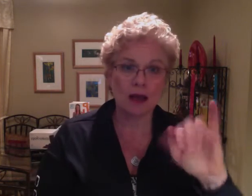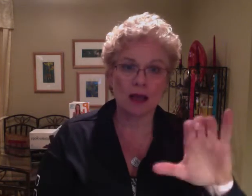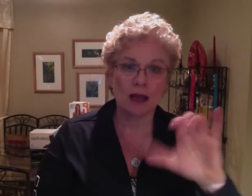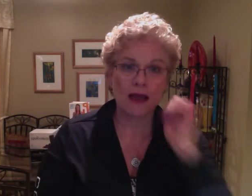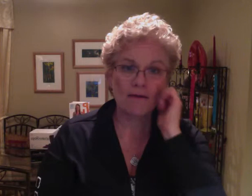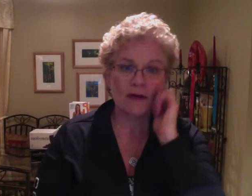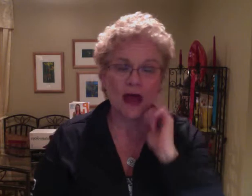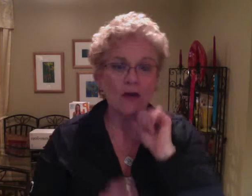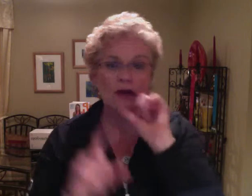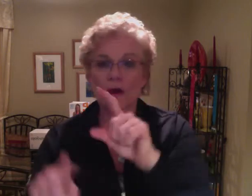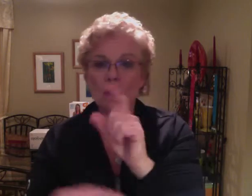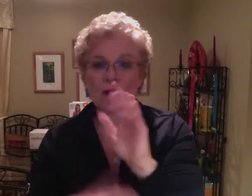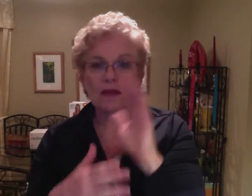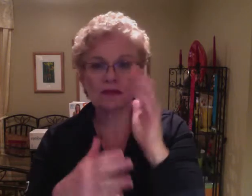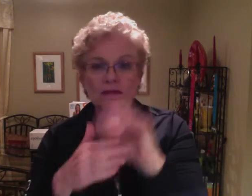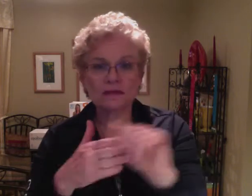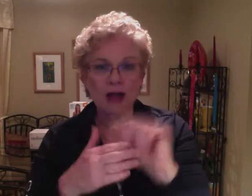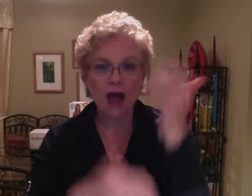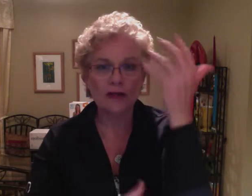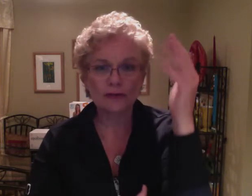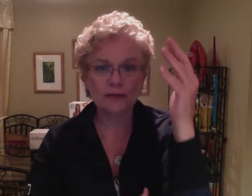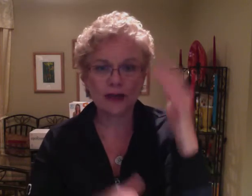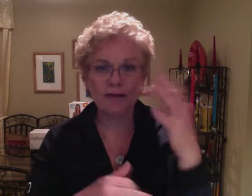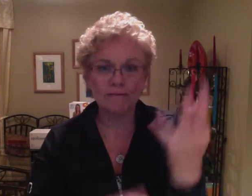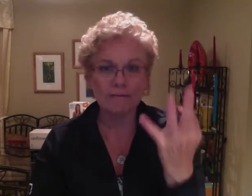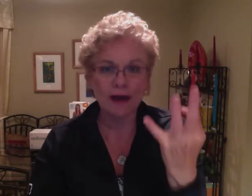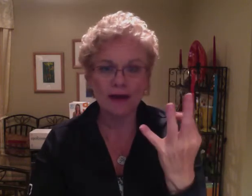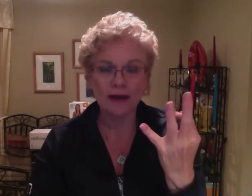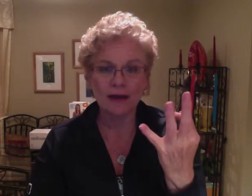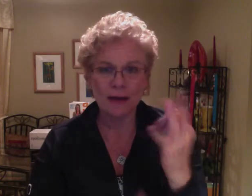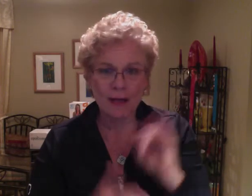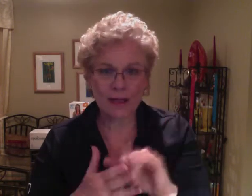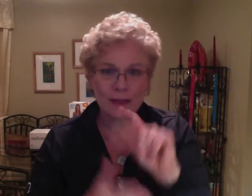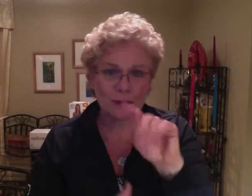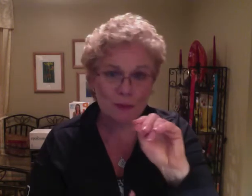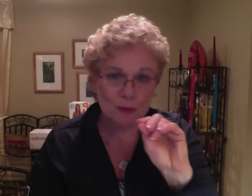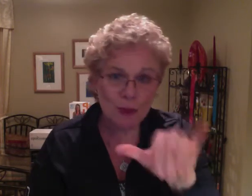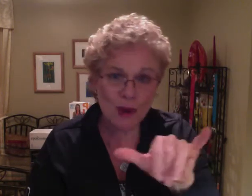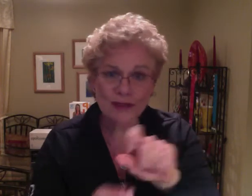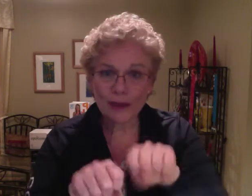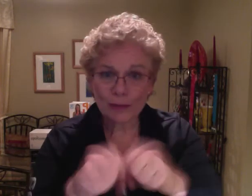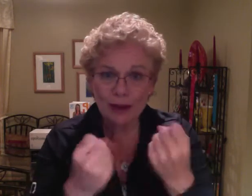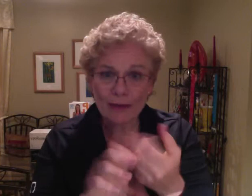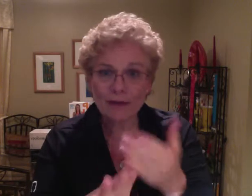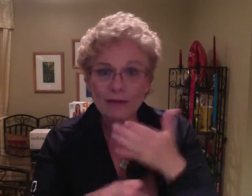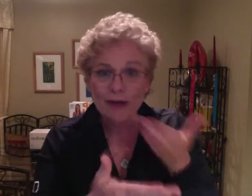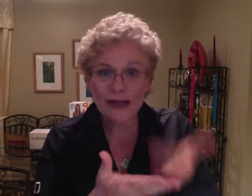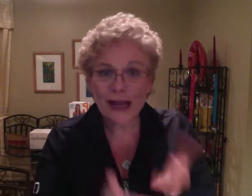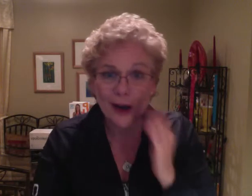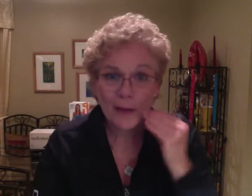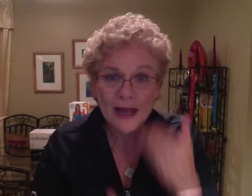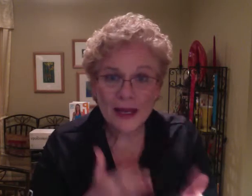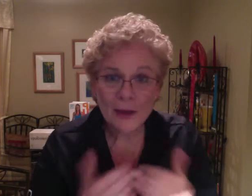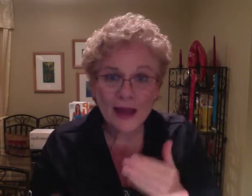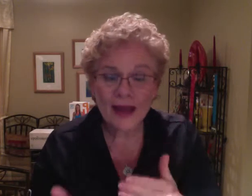Friday when they got good grades. I mean, Dollar Tree, come on, let's be honest. Those toys are junk. They're going to break probably before you can get them home. And that could be